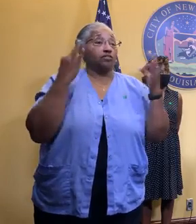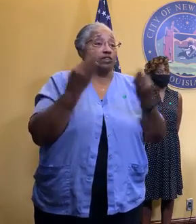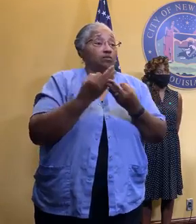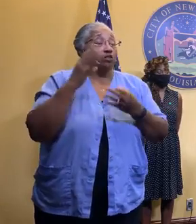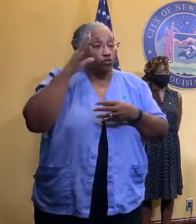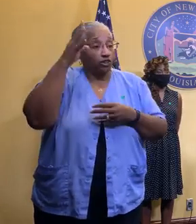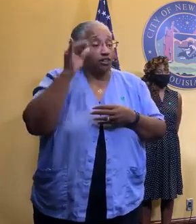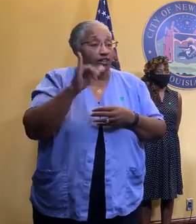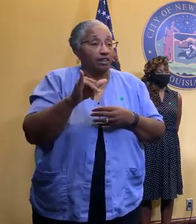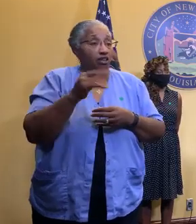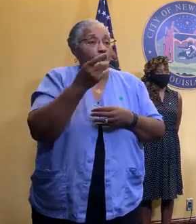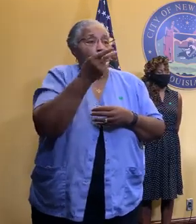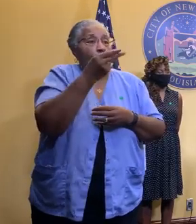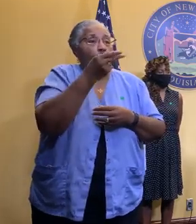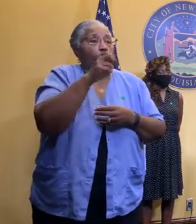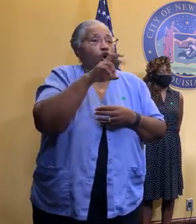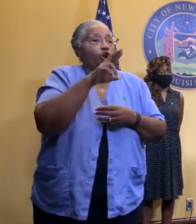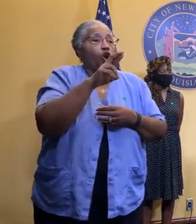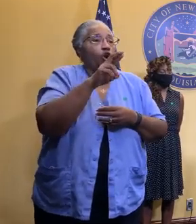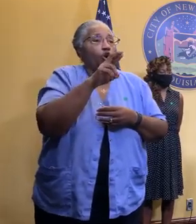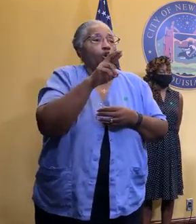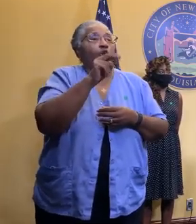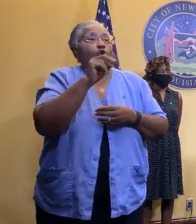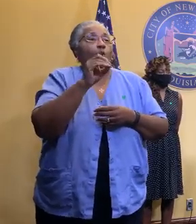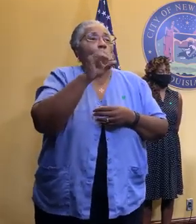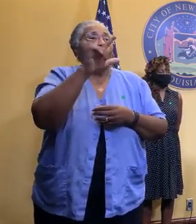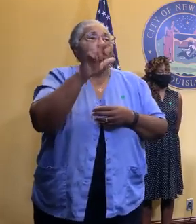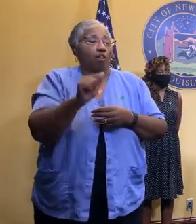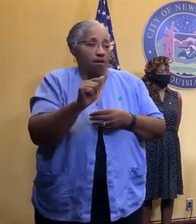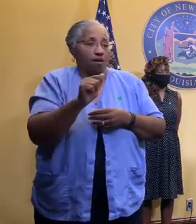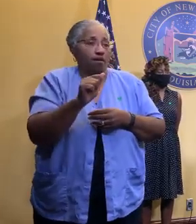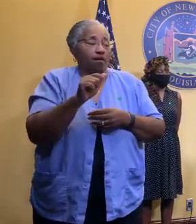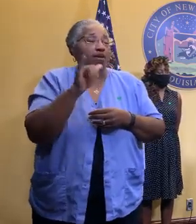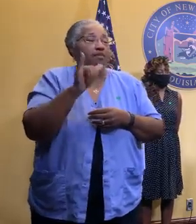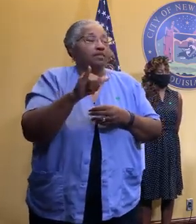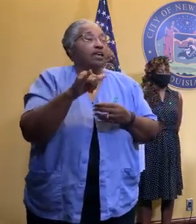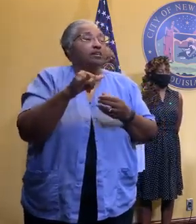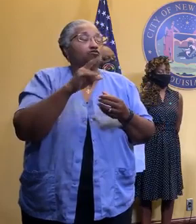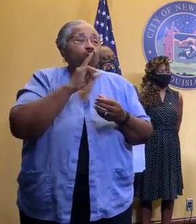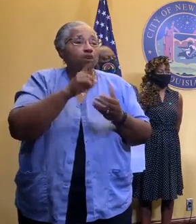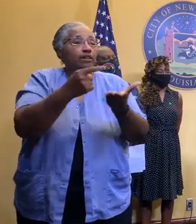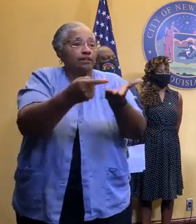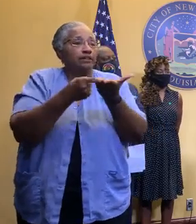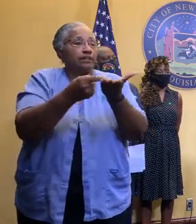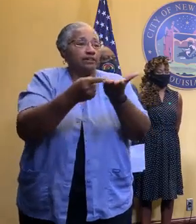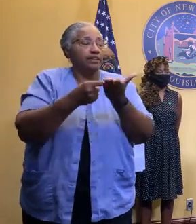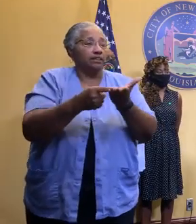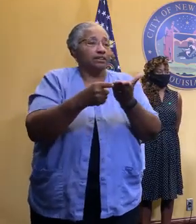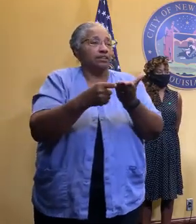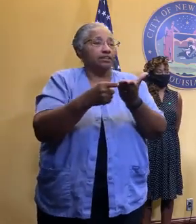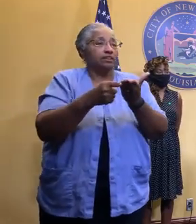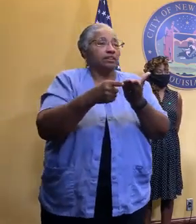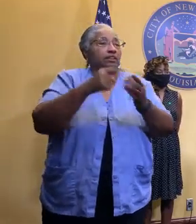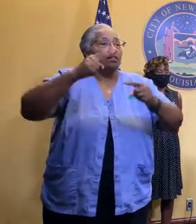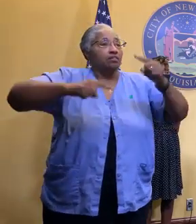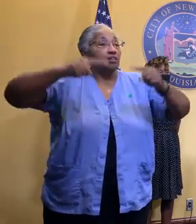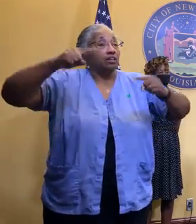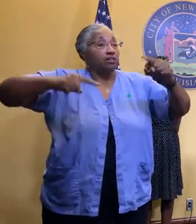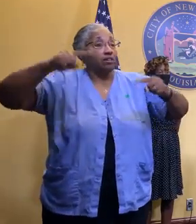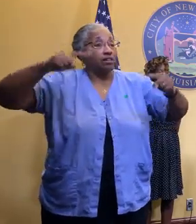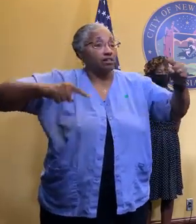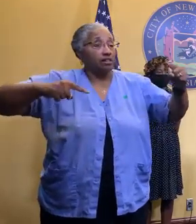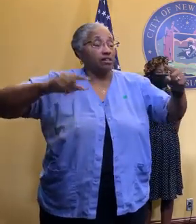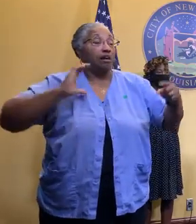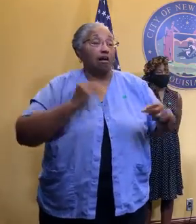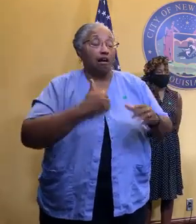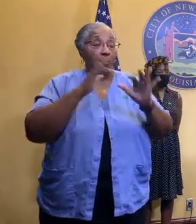NOLA platform that really speaks to these disparity gaps. But again, meeting our families where they are, our